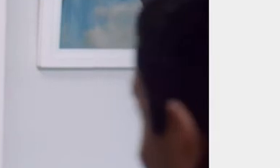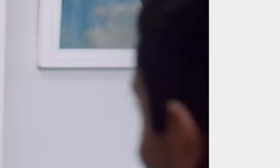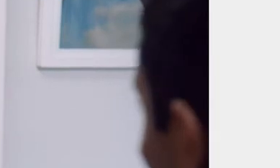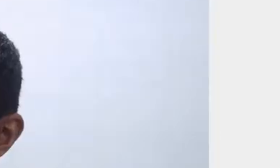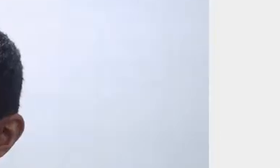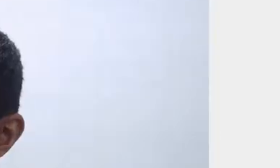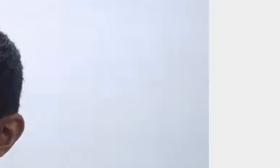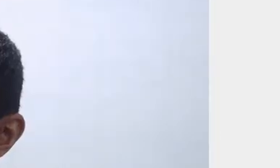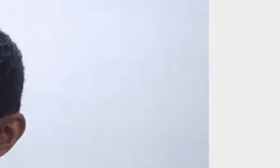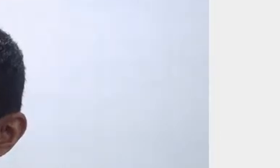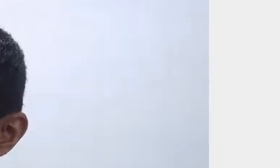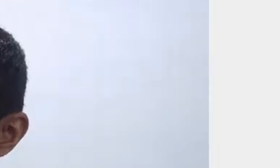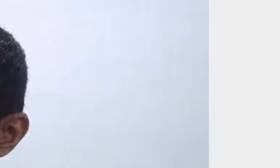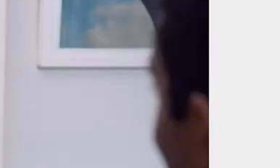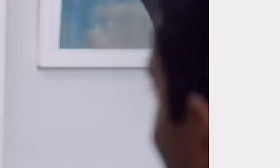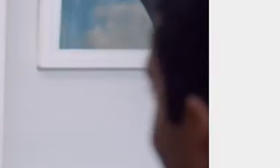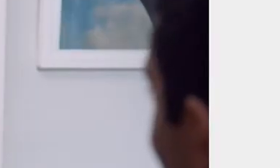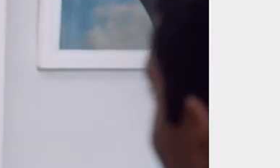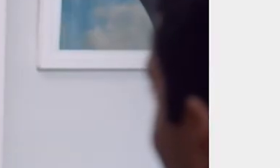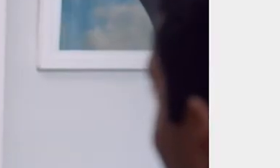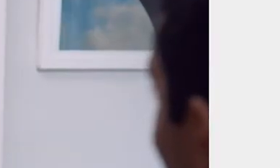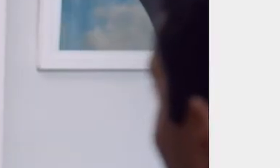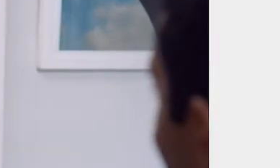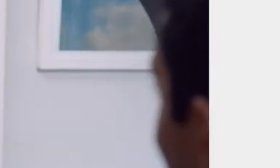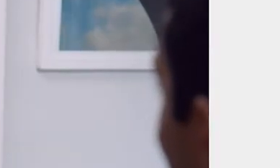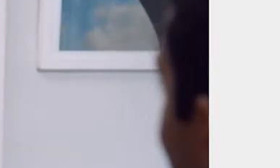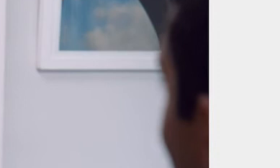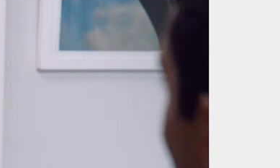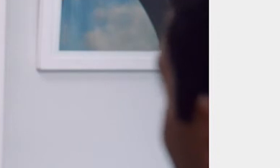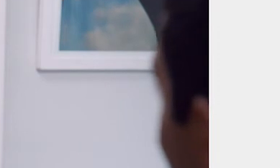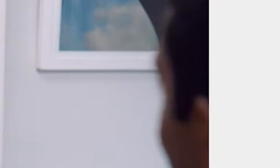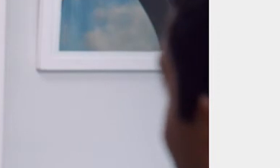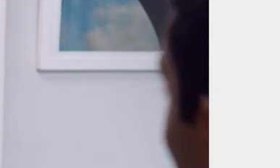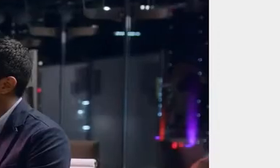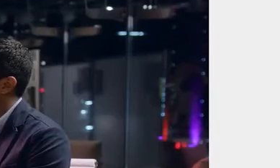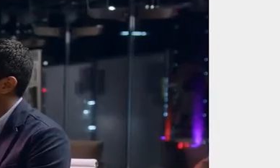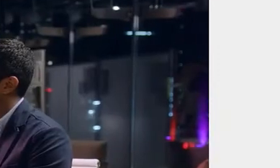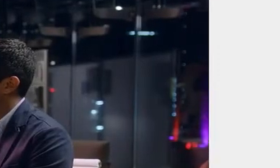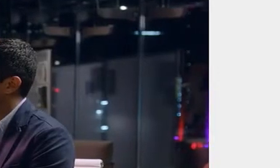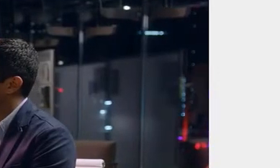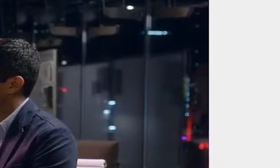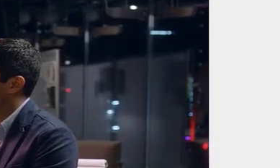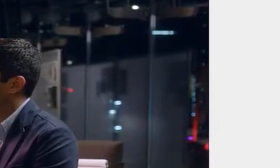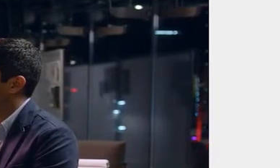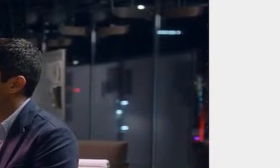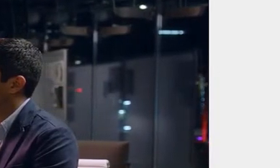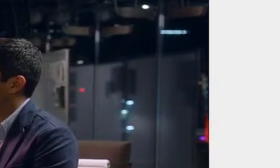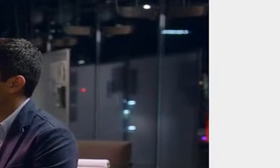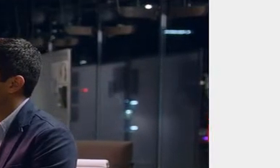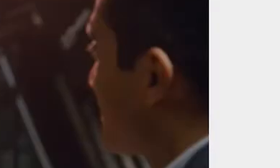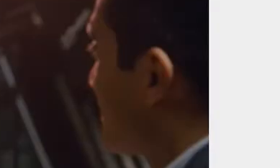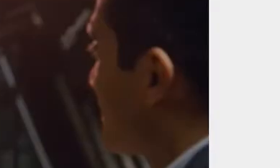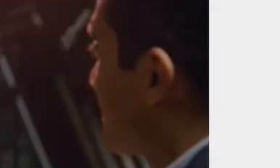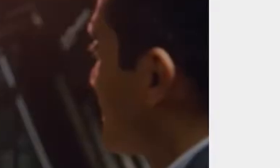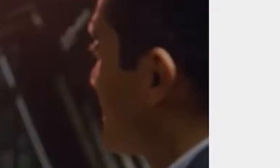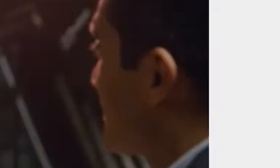sure we have. Yeah, I would think that is super likely. So. We're 100%